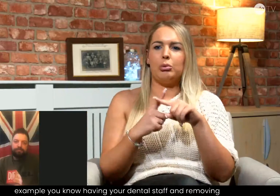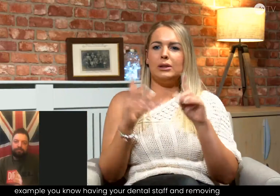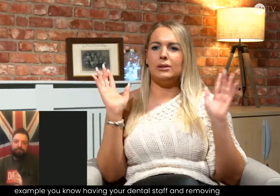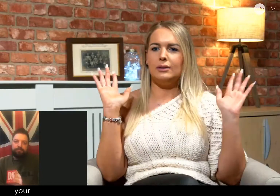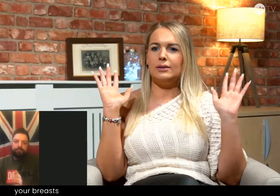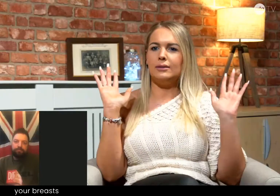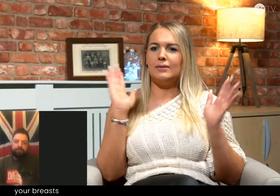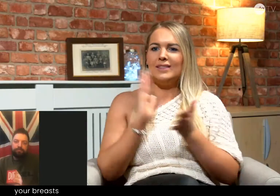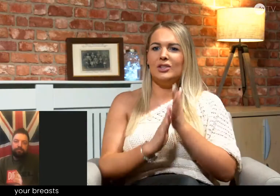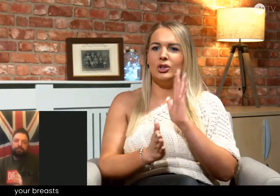lot of